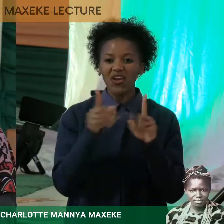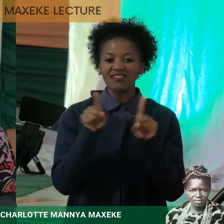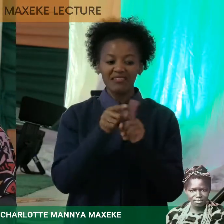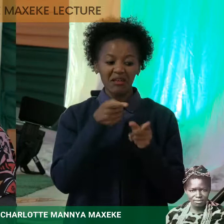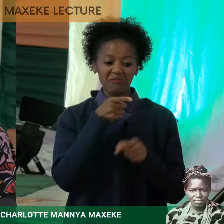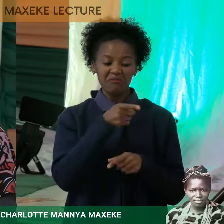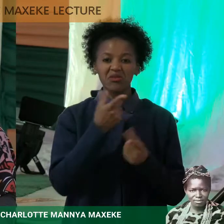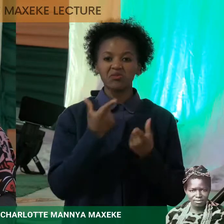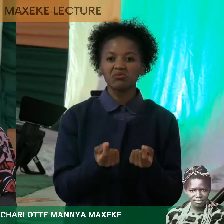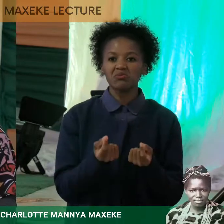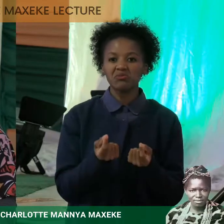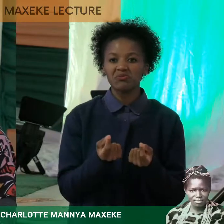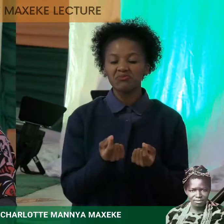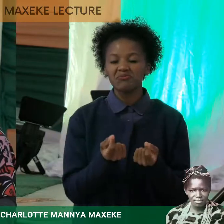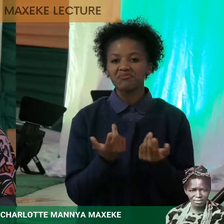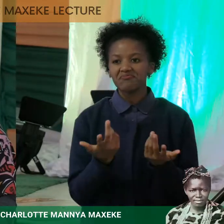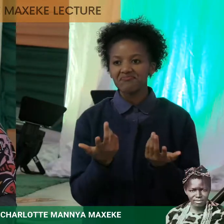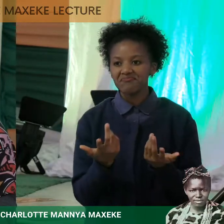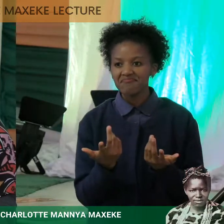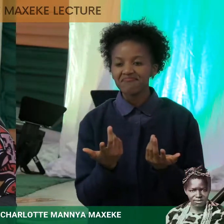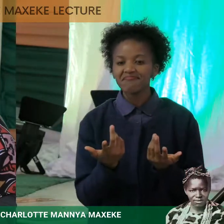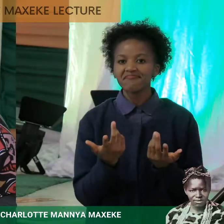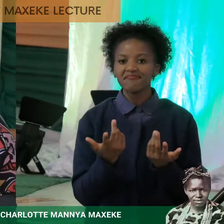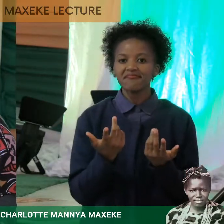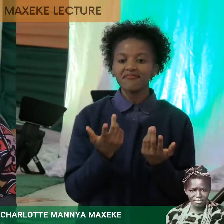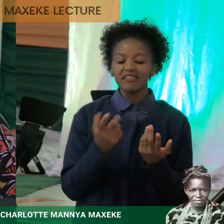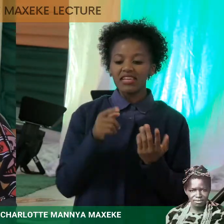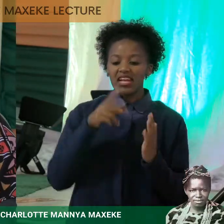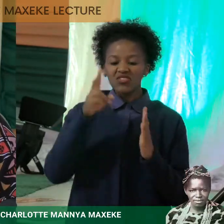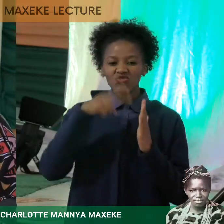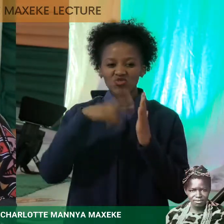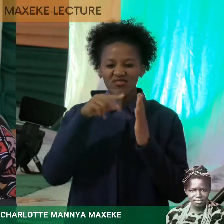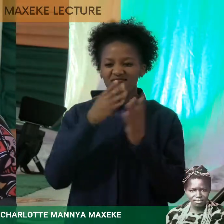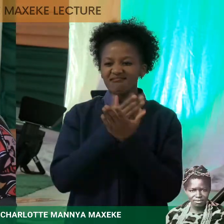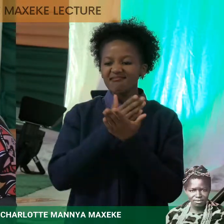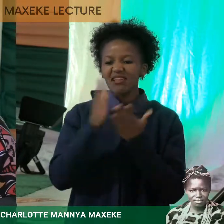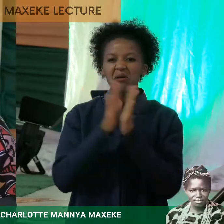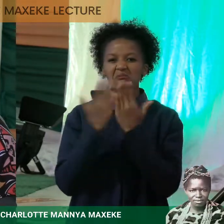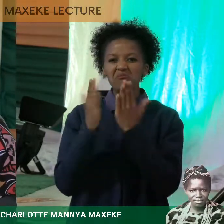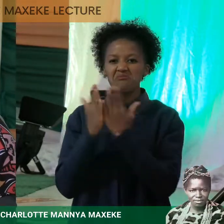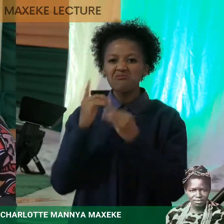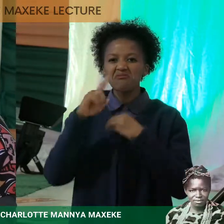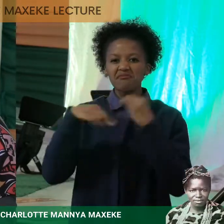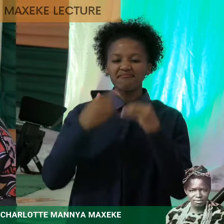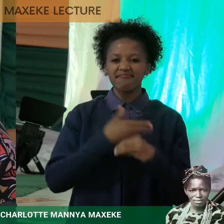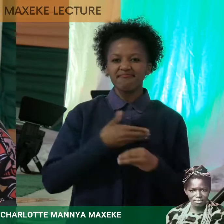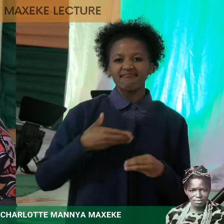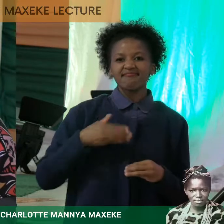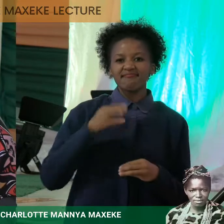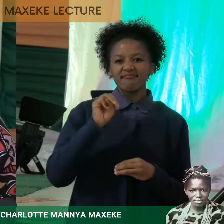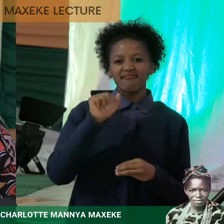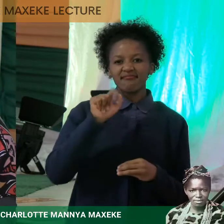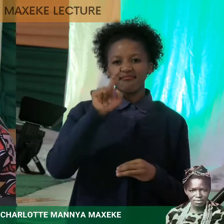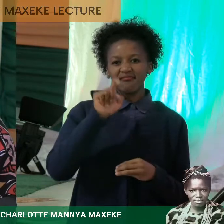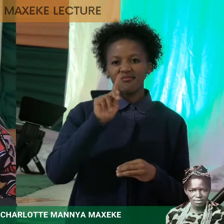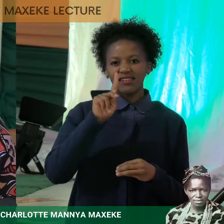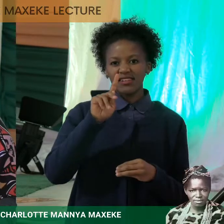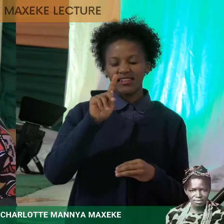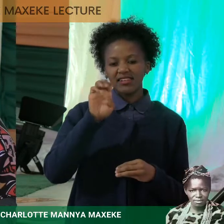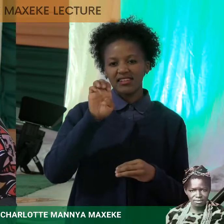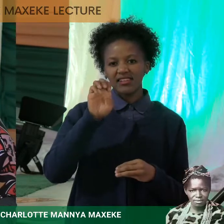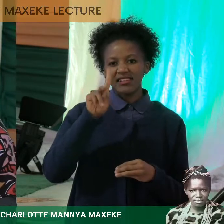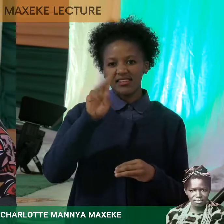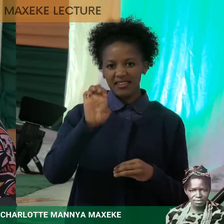read some of the available literature about Umama Charlotte Maxeke, one thing that became